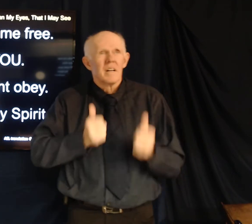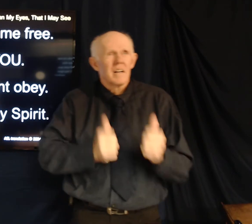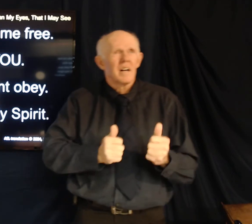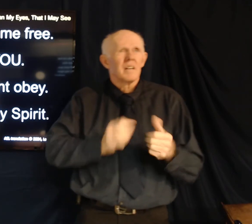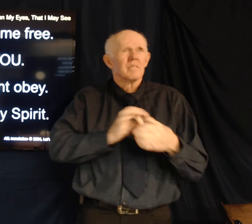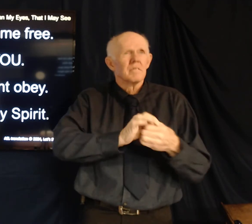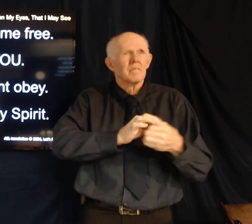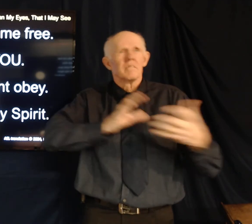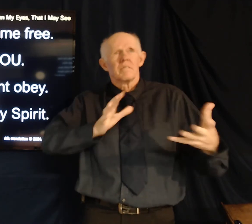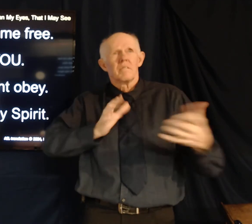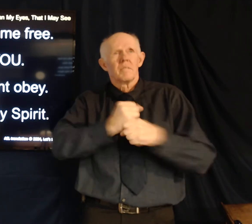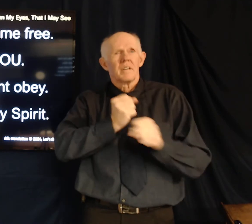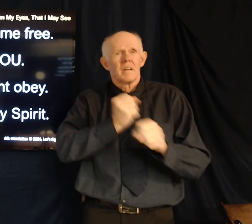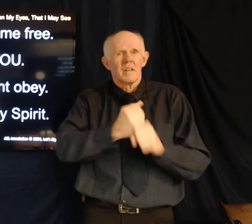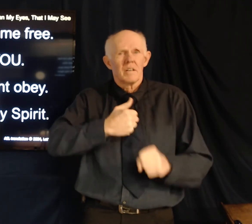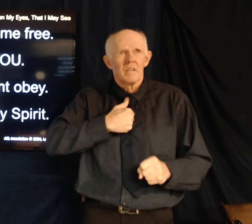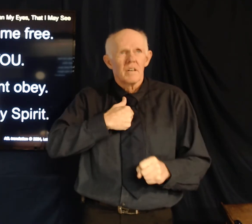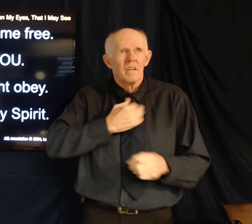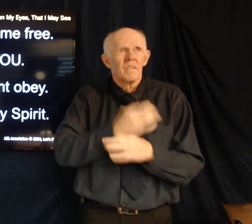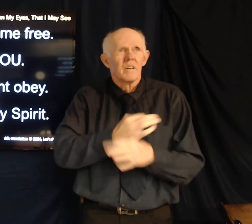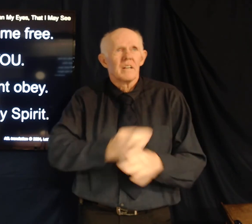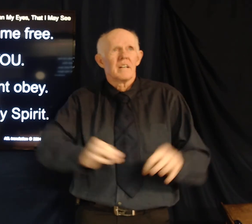Can this connect make me free?